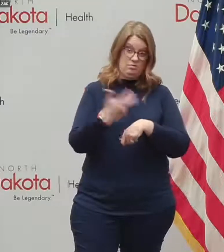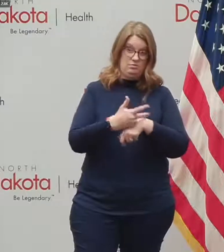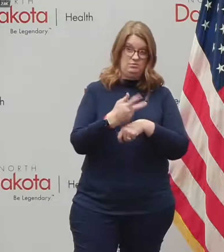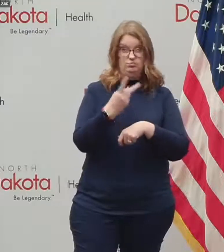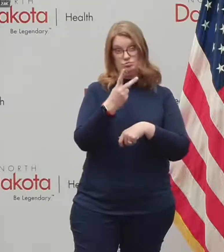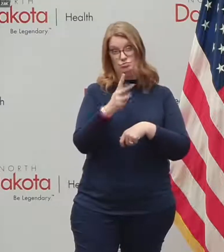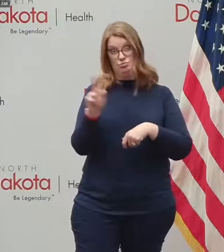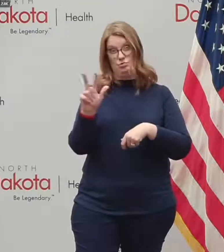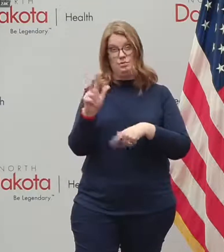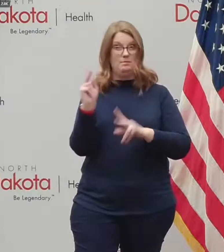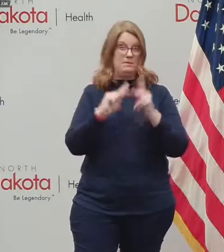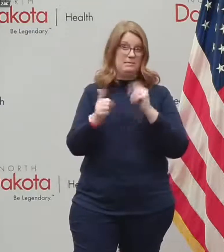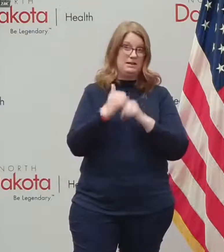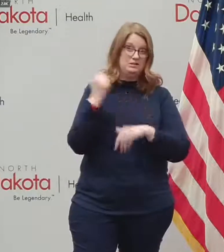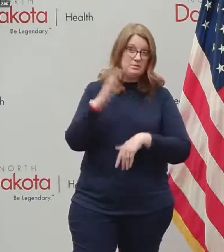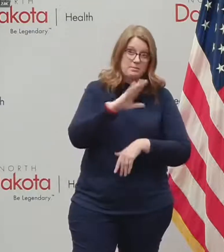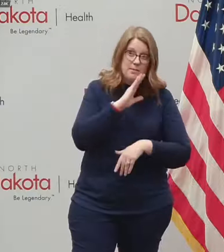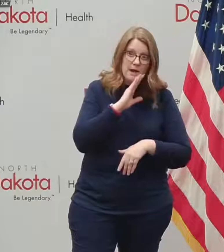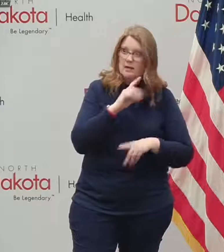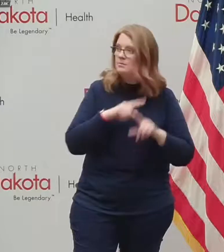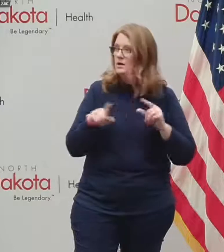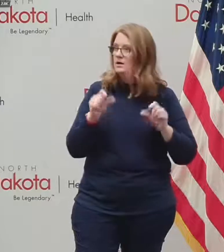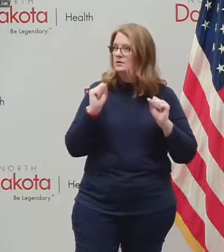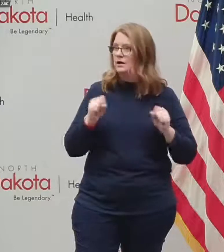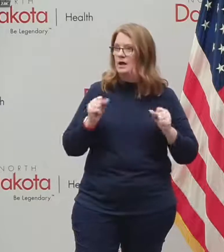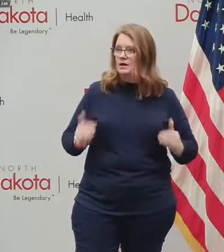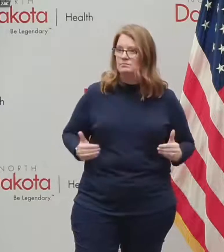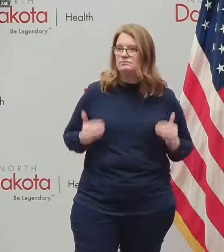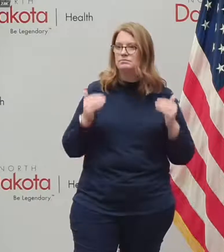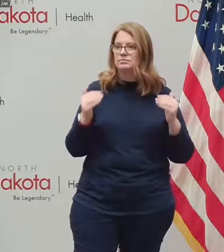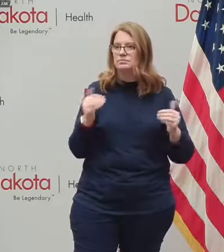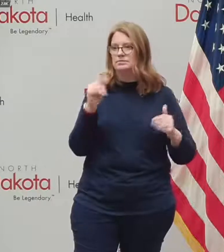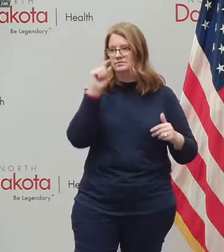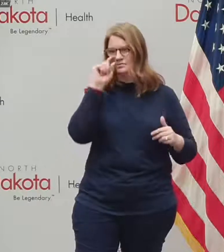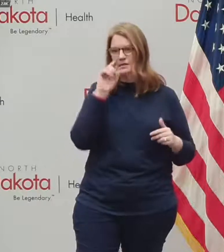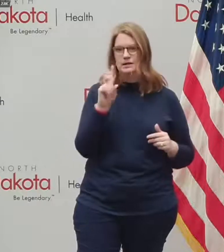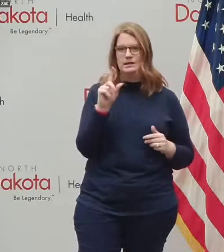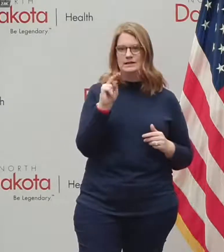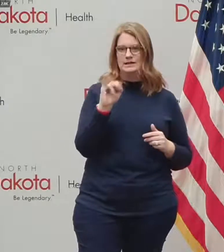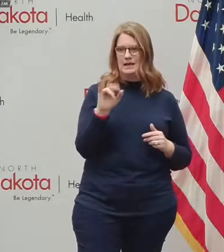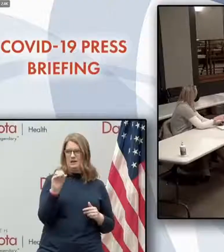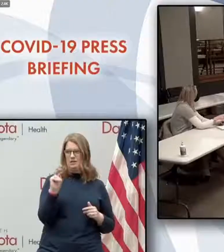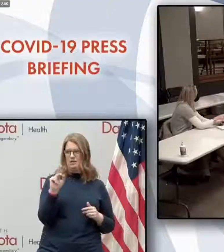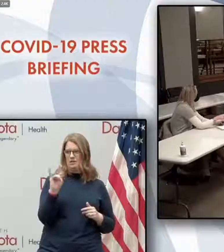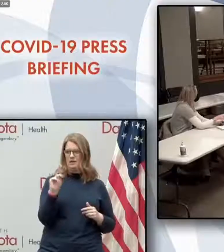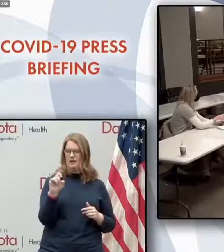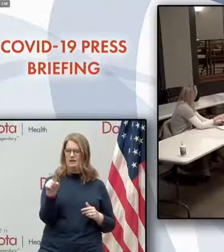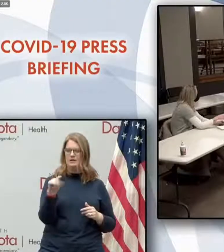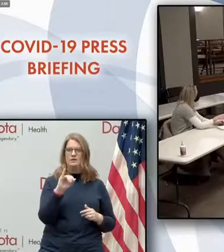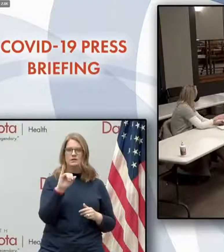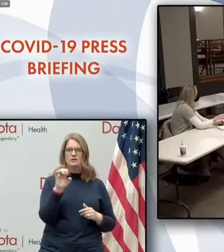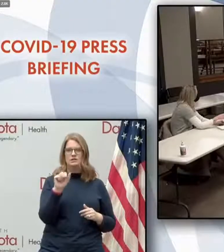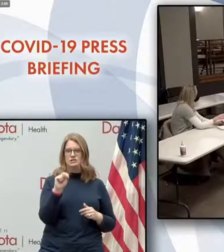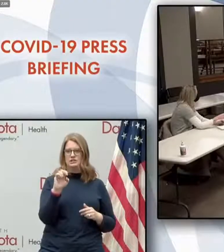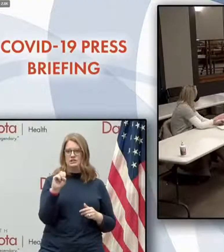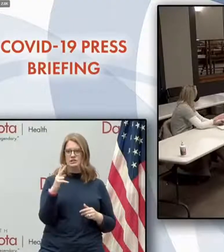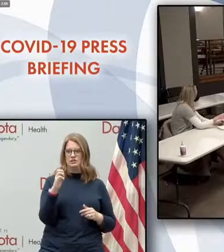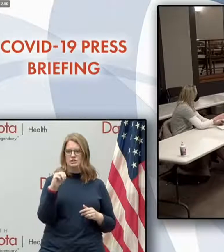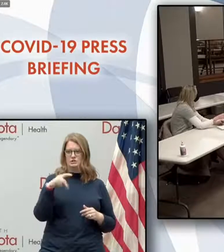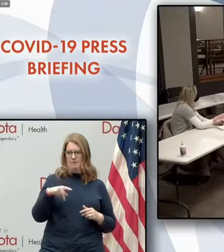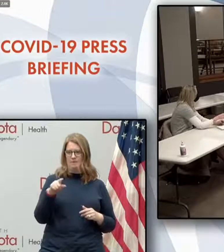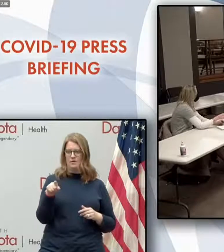it gives you an order of magnitude that we can make a difference here. Okay, Danny, online. Jean Shemp, Hometown Radio